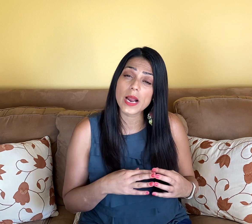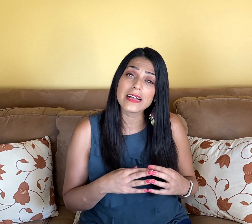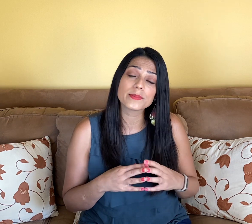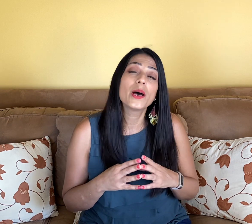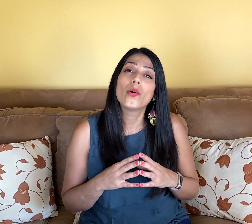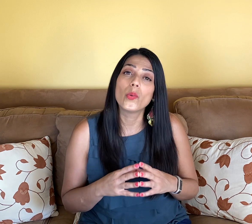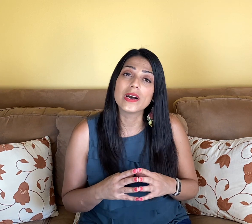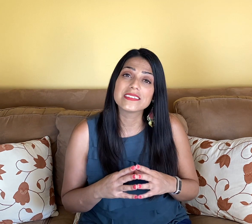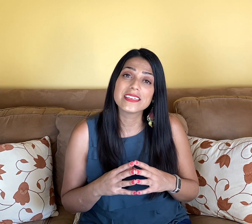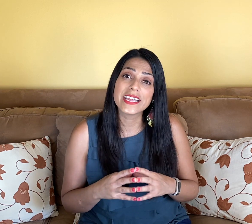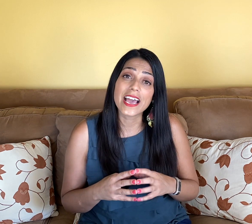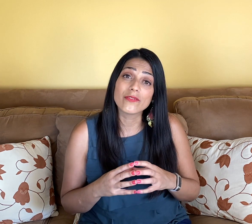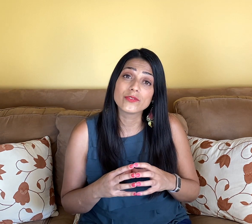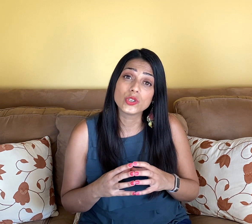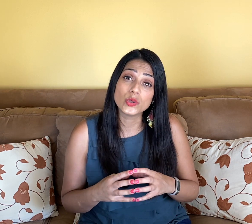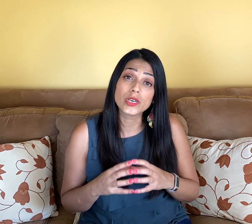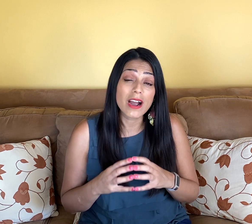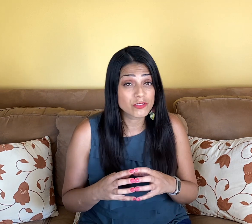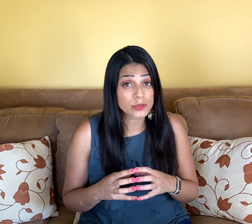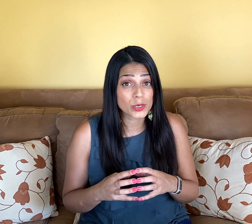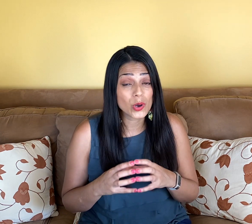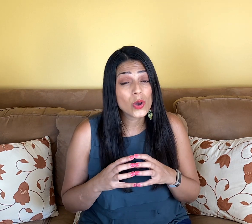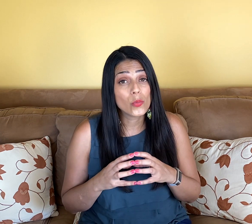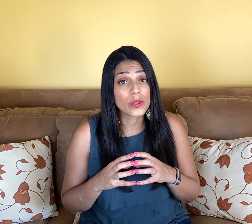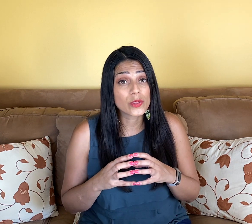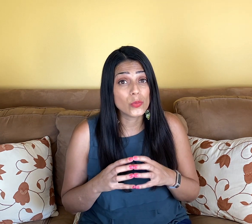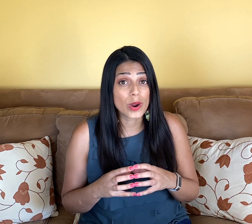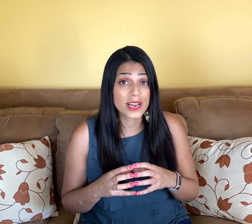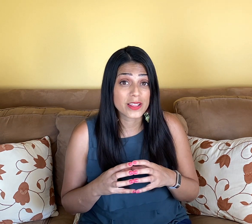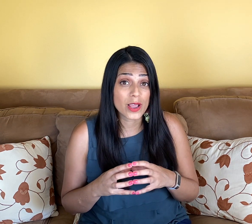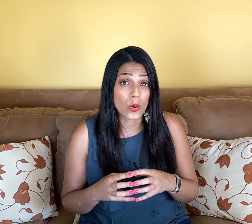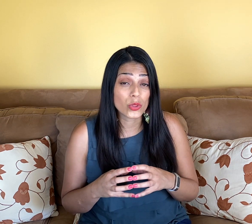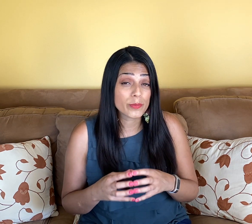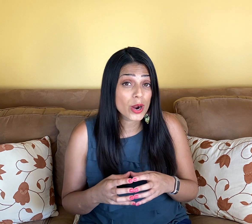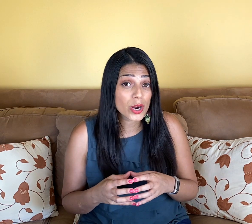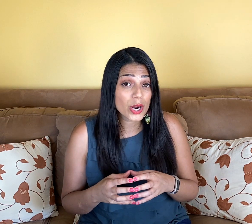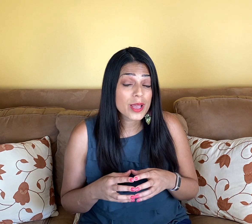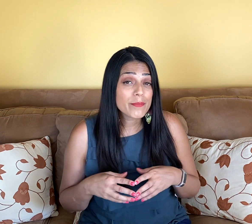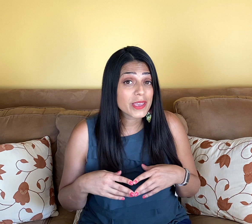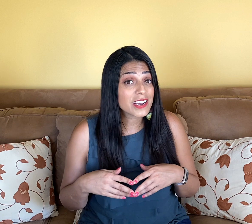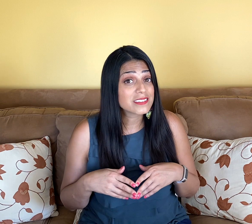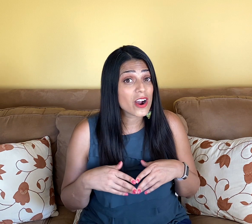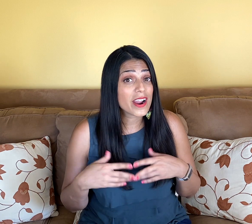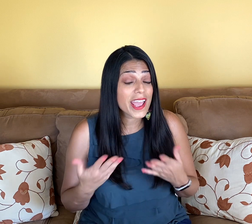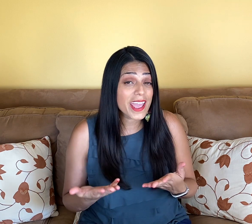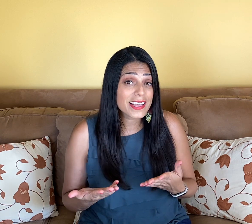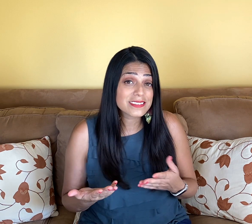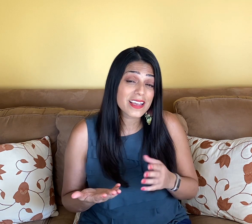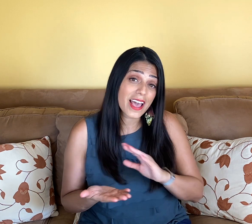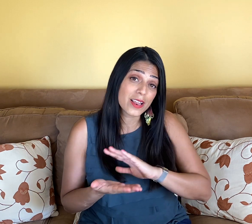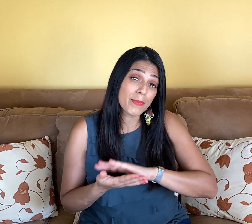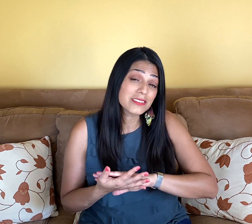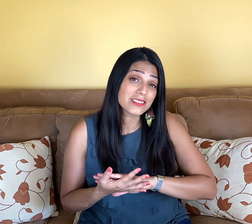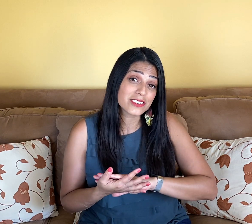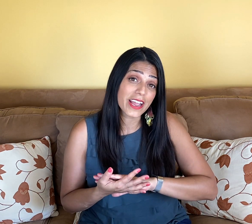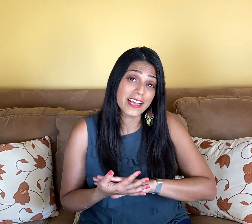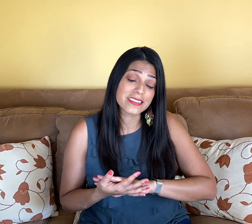grasp once they get too comfortable with the way that they hold their marker, because our hands and the muscles in our hands